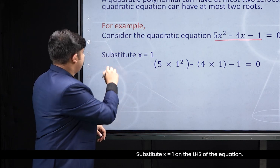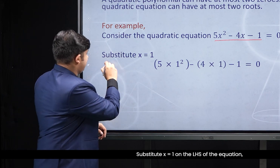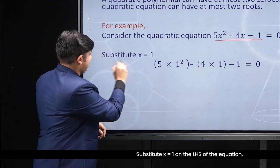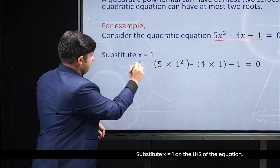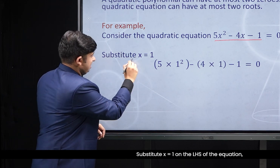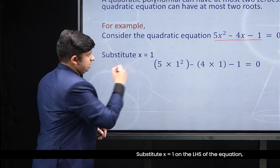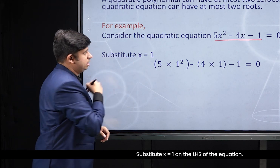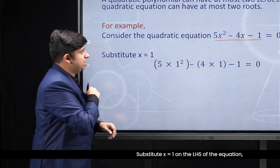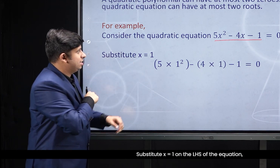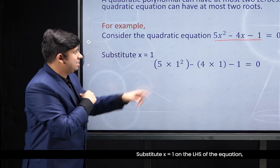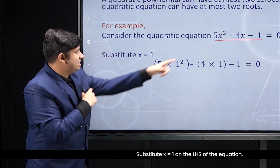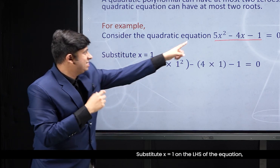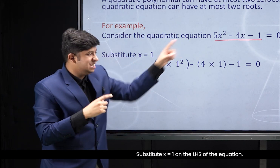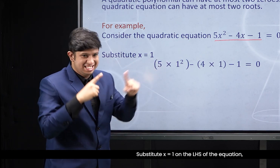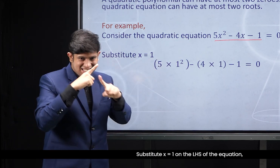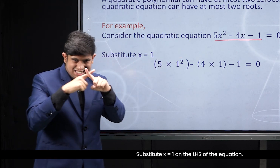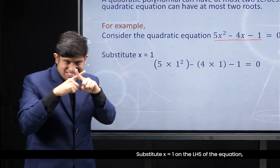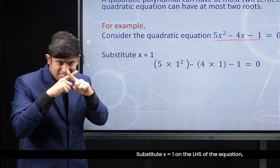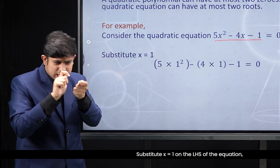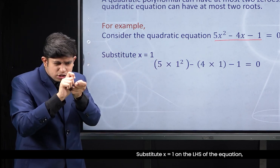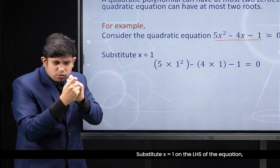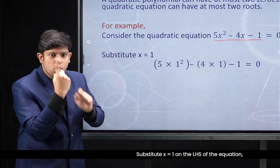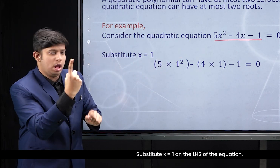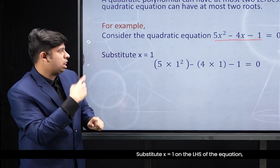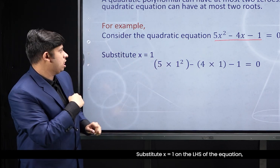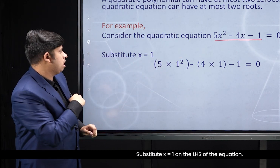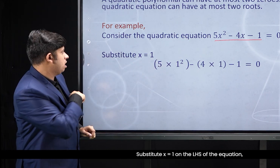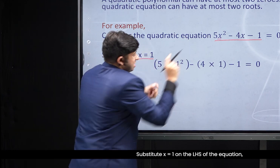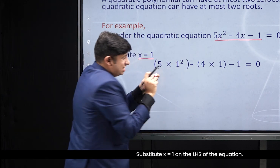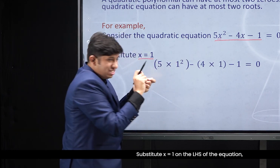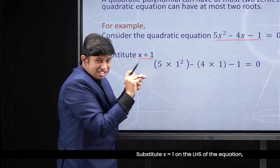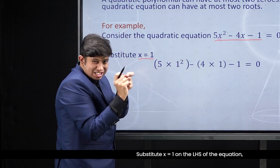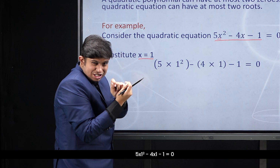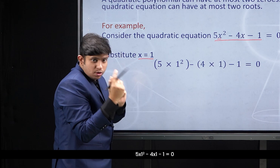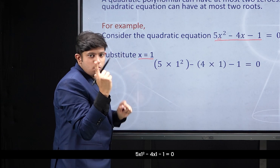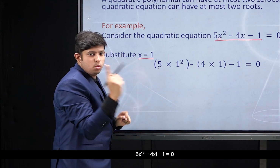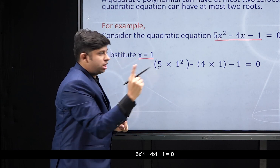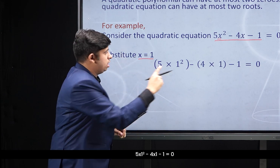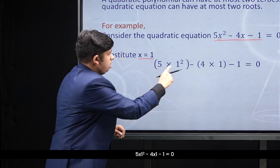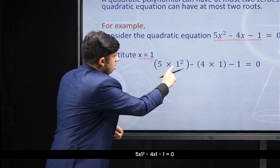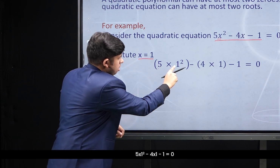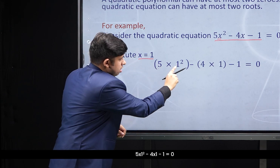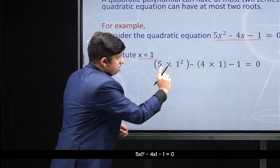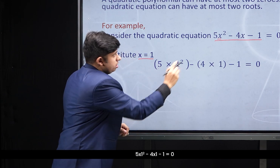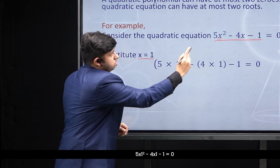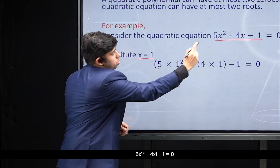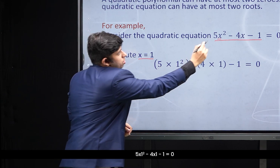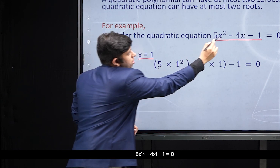Substitute x equal to 1 on the LHS of the equation. 5 into 1 square minus 4 into